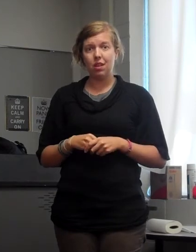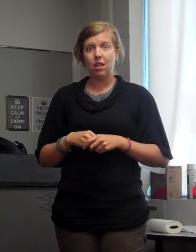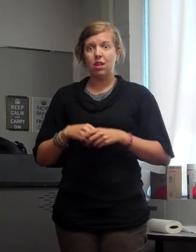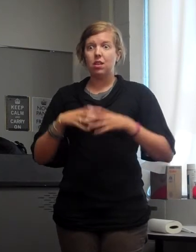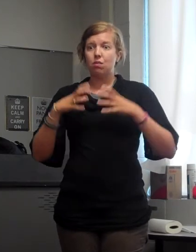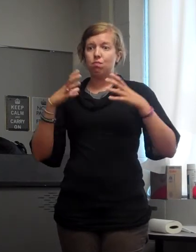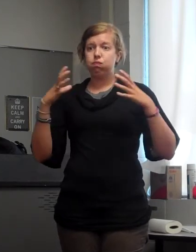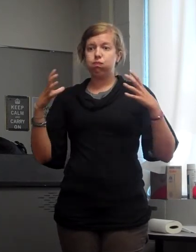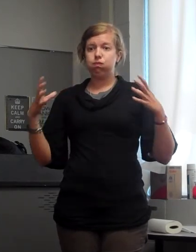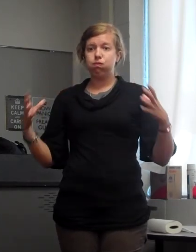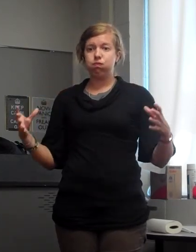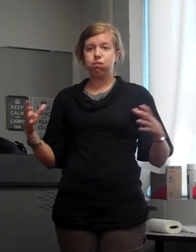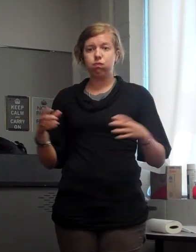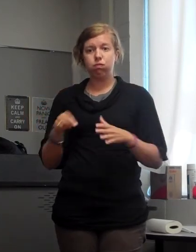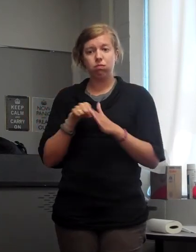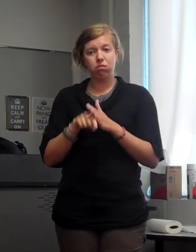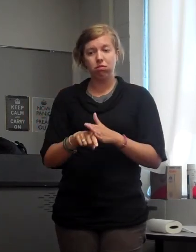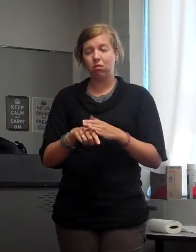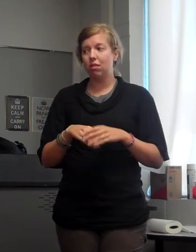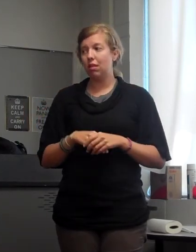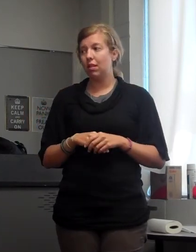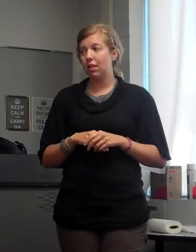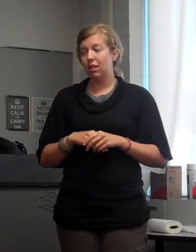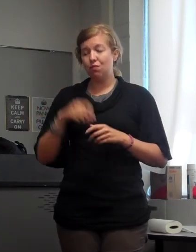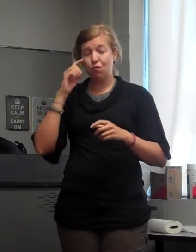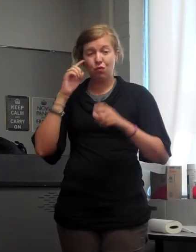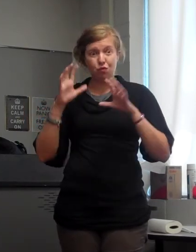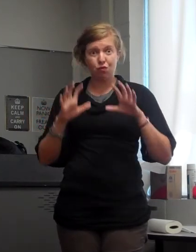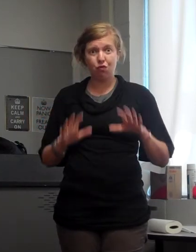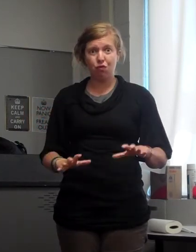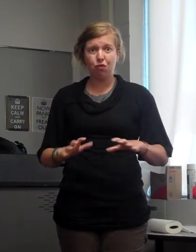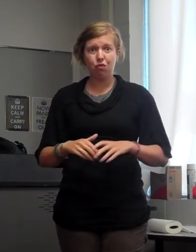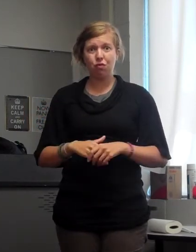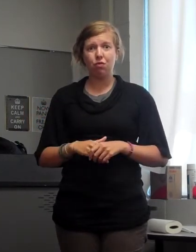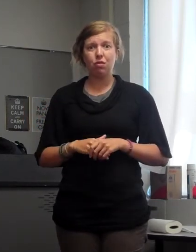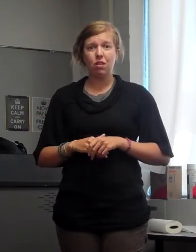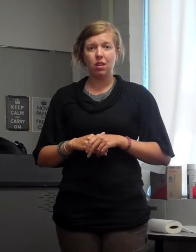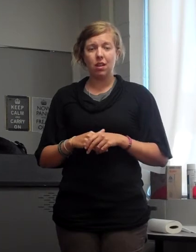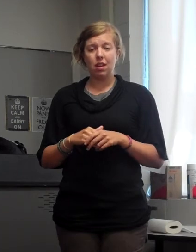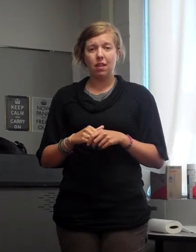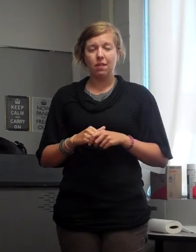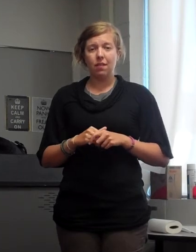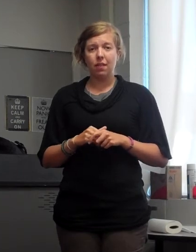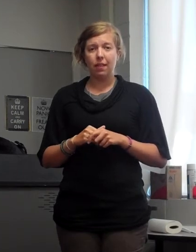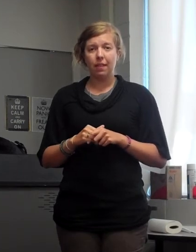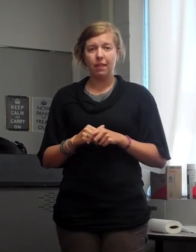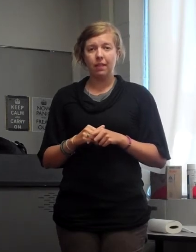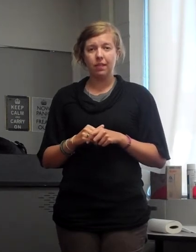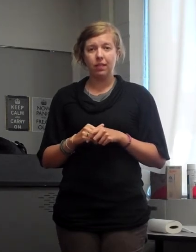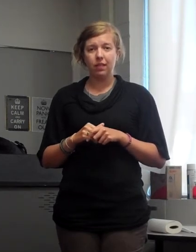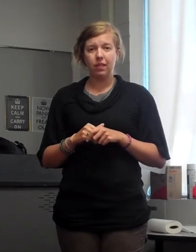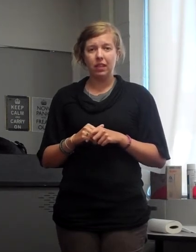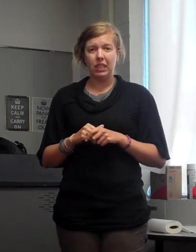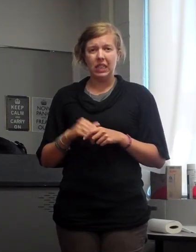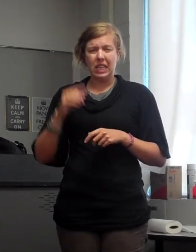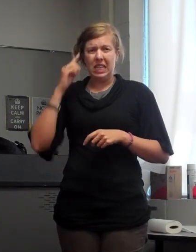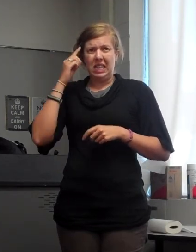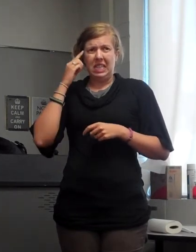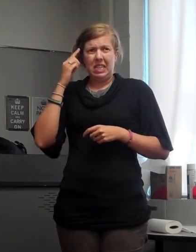It just shocked me. When I started adding up the numbers every month, it made me sick to think how much money I was throwing out